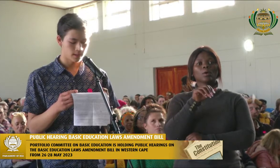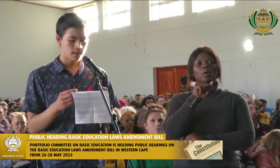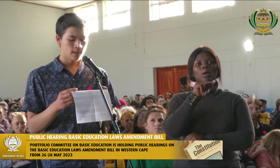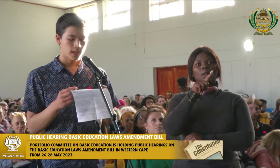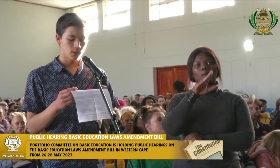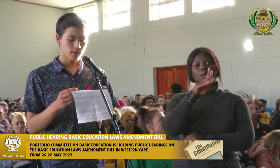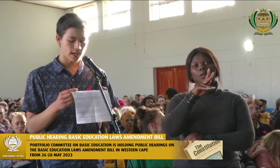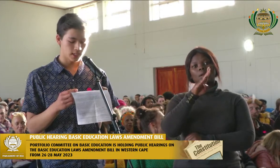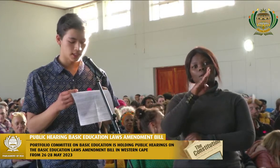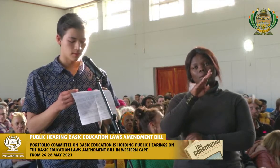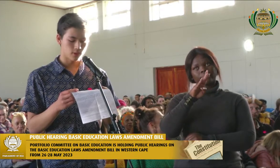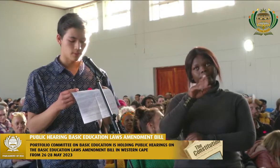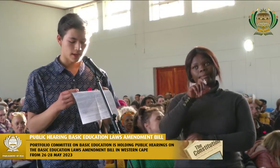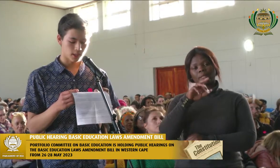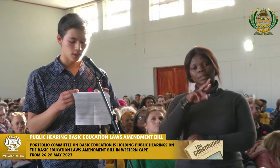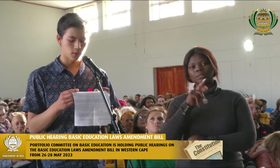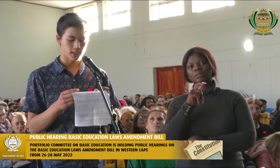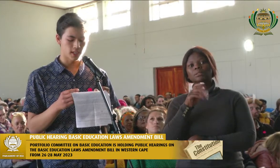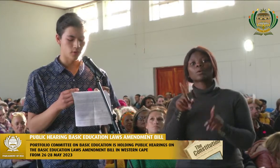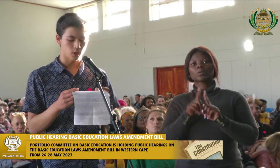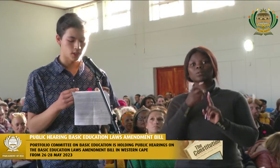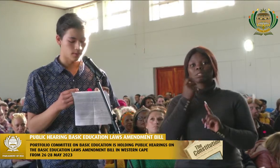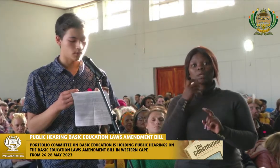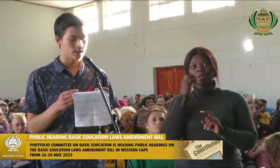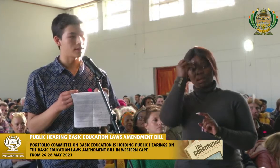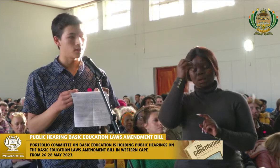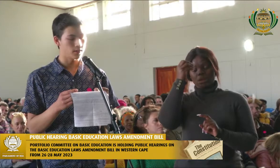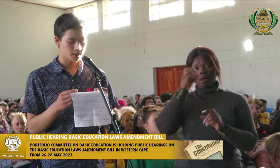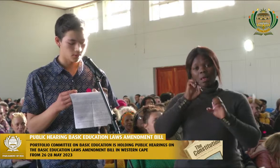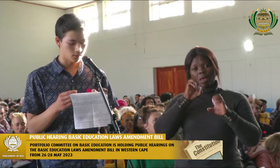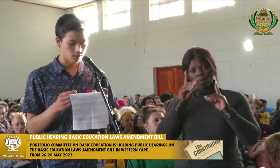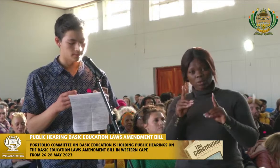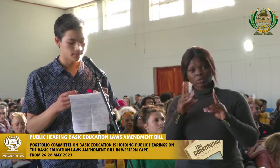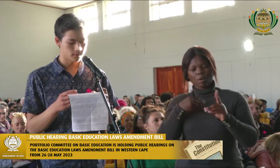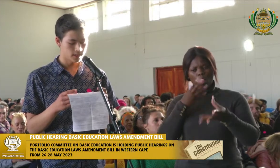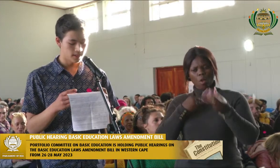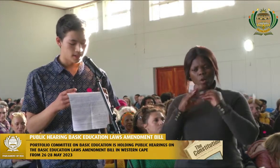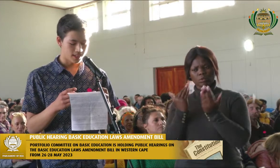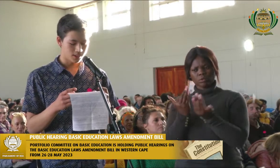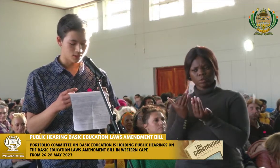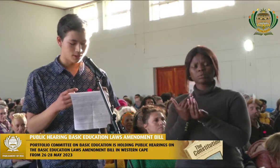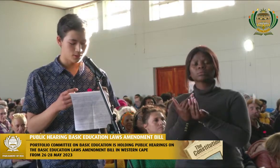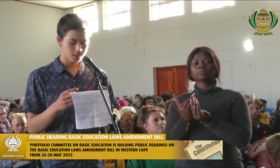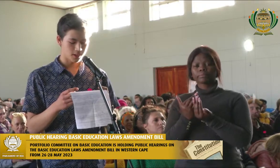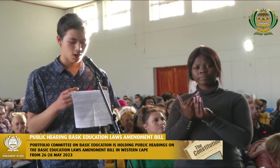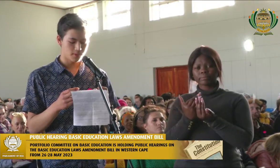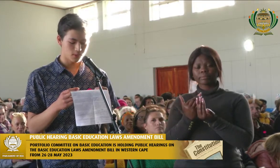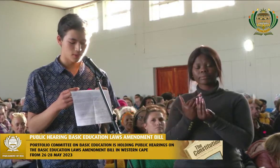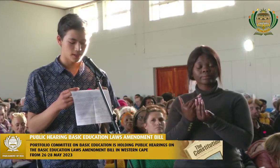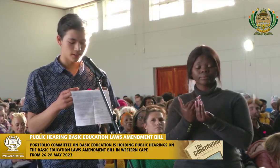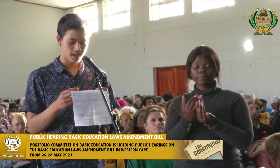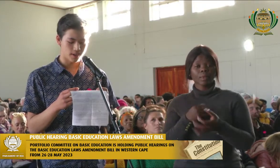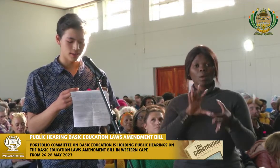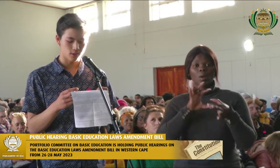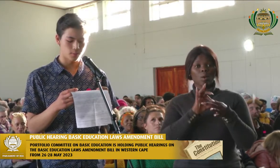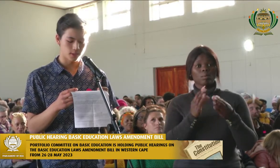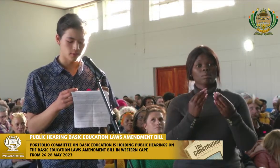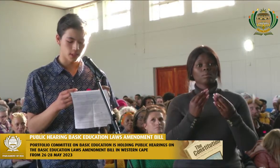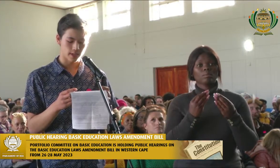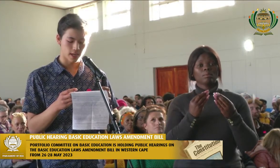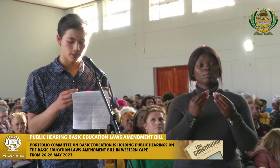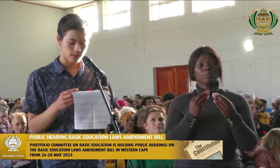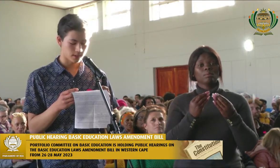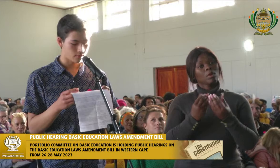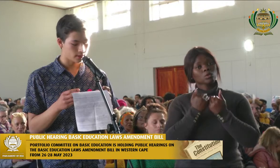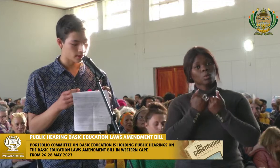remarked, education is what remains after one has forgotten what one has learned in school. In conclusion, homeschooling is an excellent option